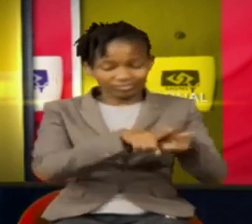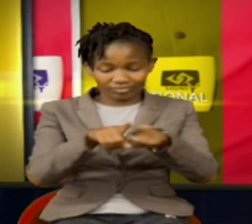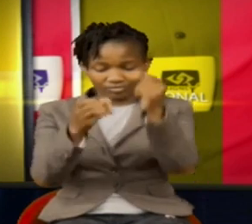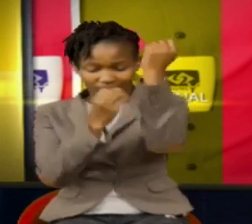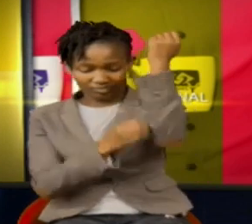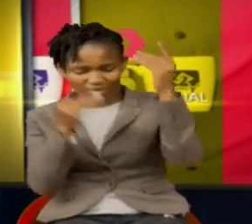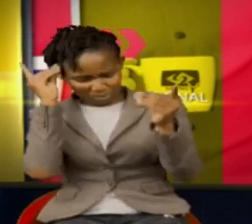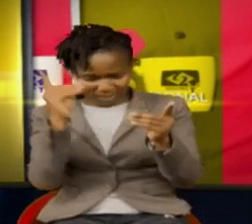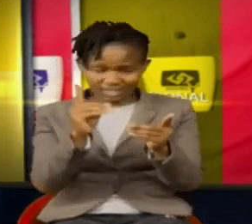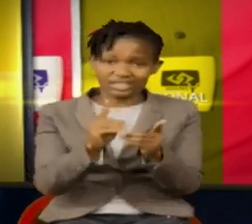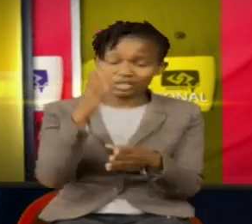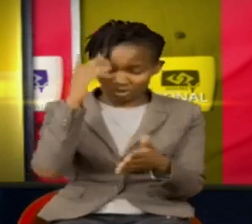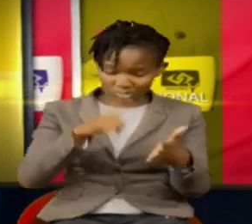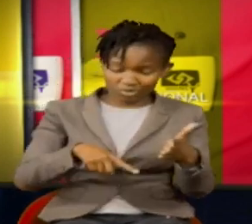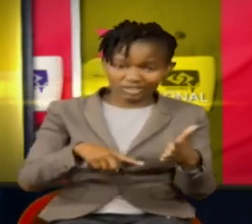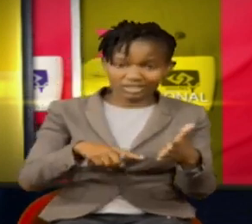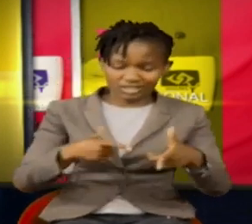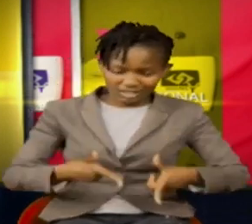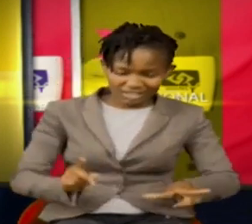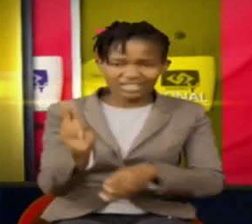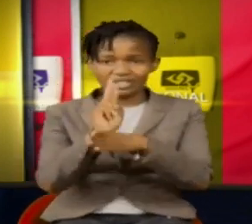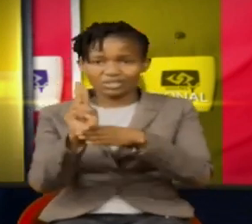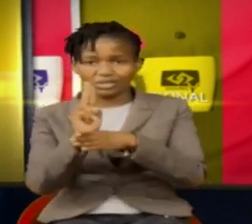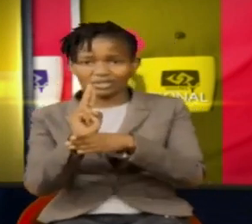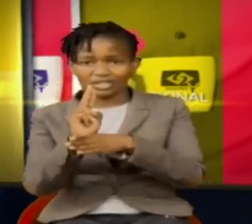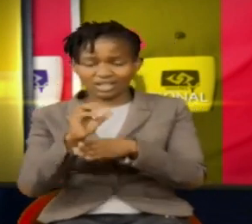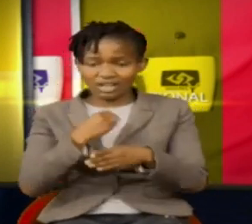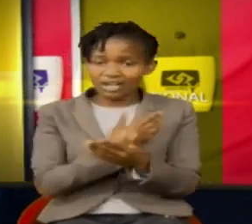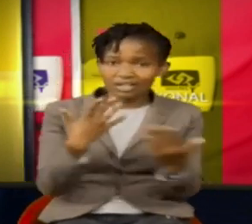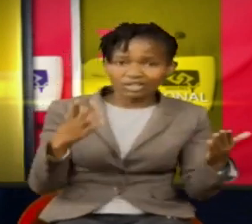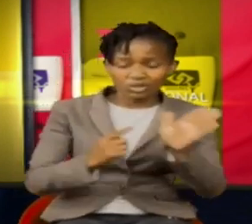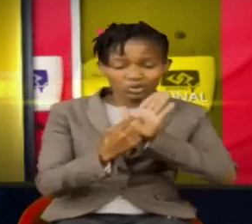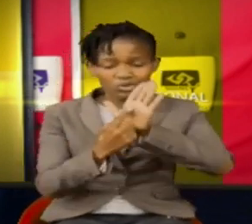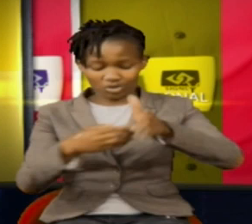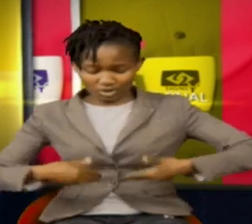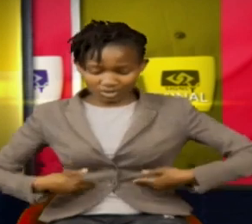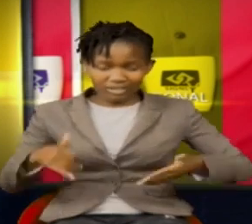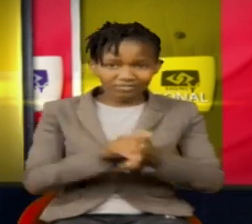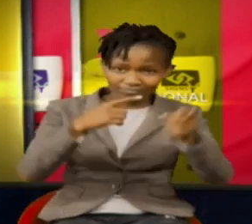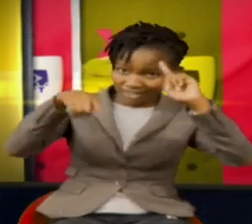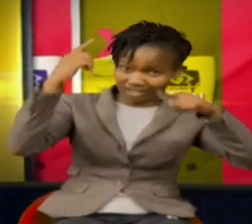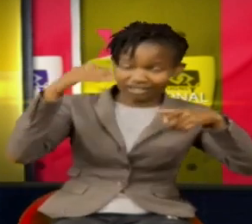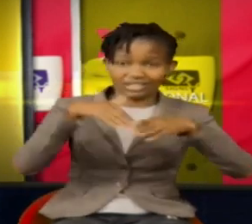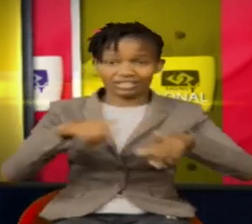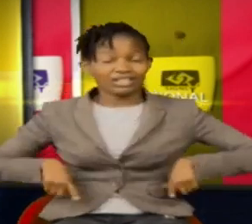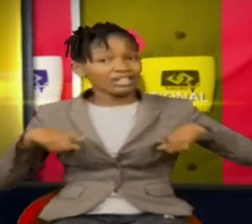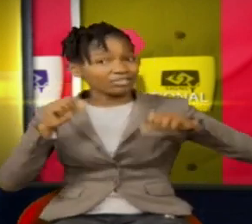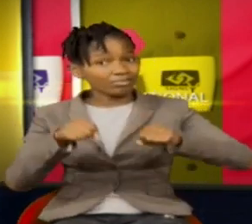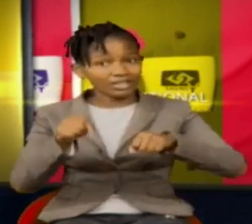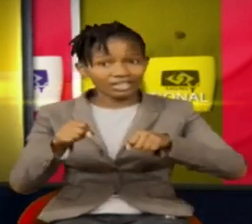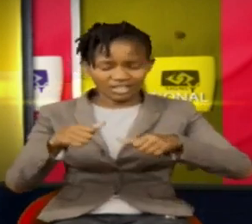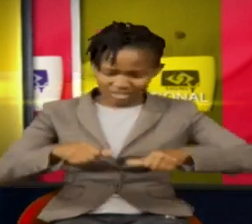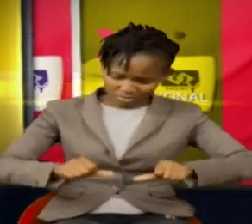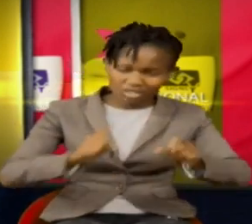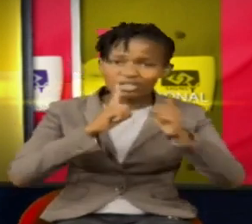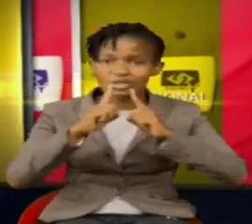decided, you know what, let's use our platforms and our resources to show young people that they can succeed in life. So as we continued